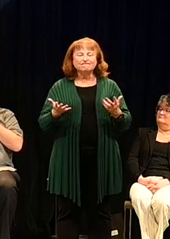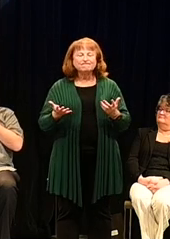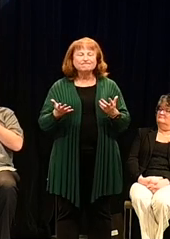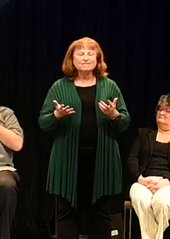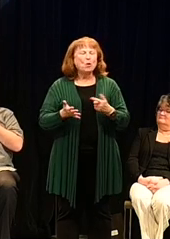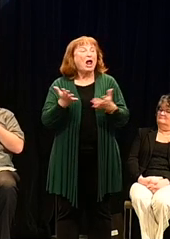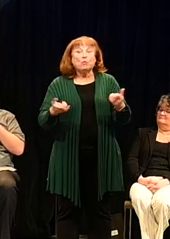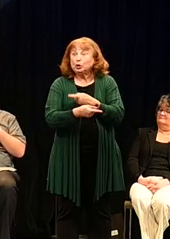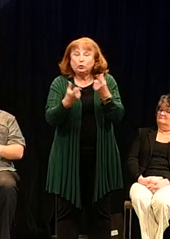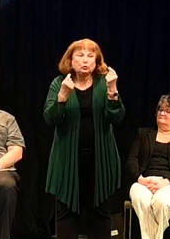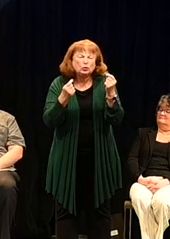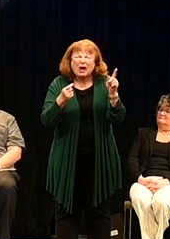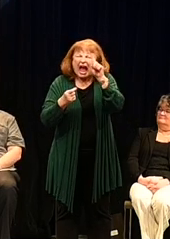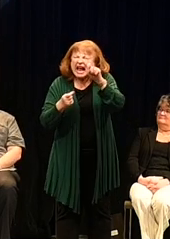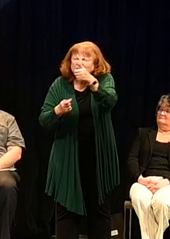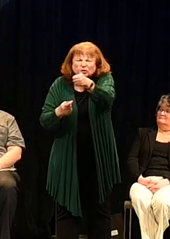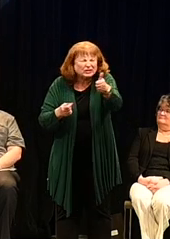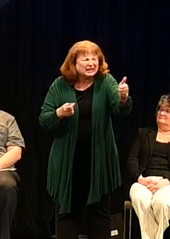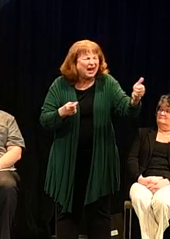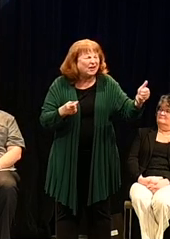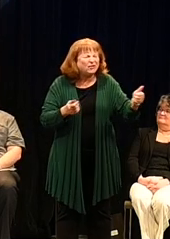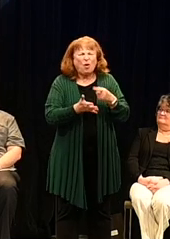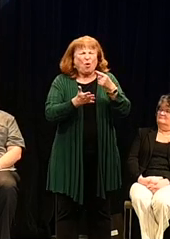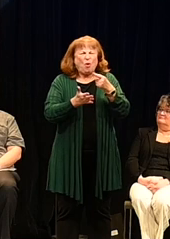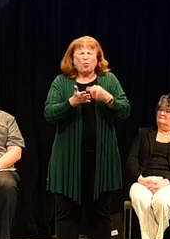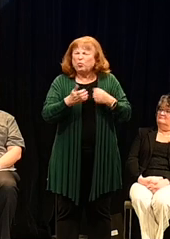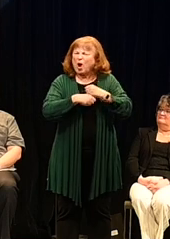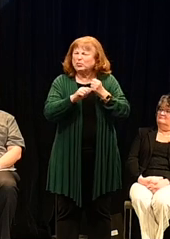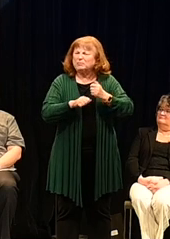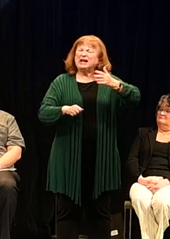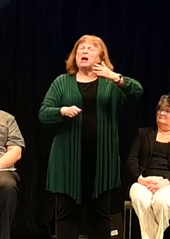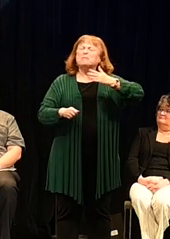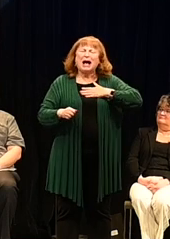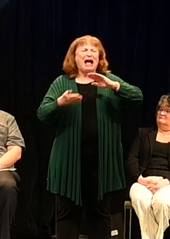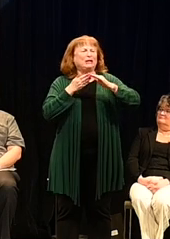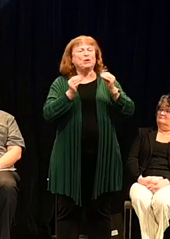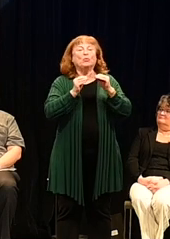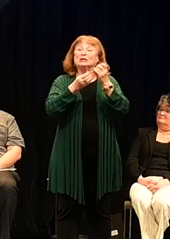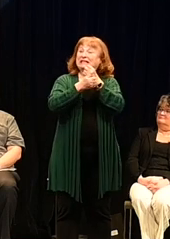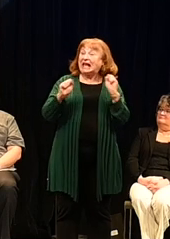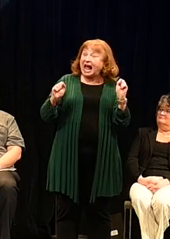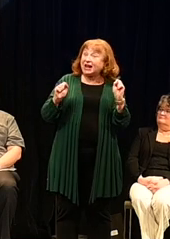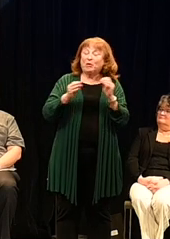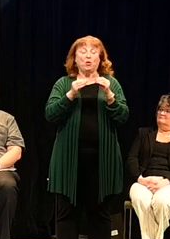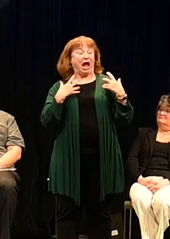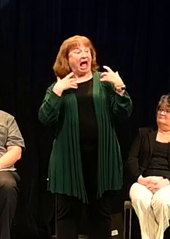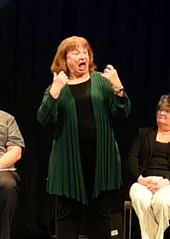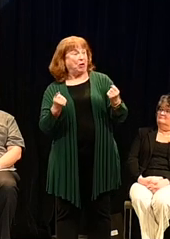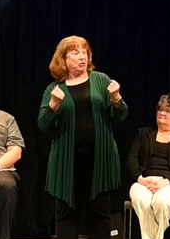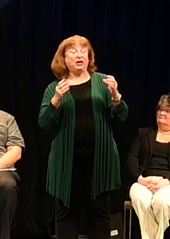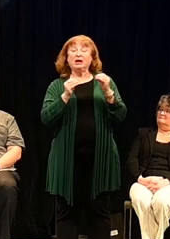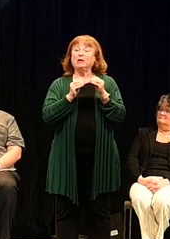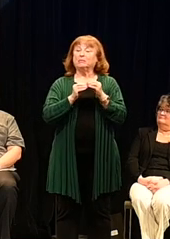What I want you to do is to ask yourself, what would make my community safer, healthier, or